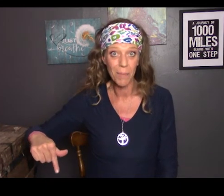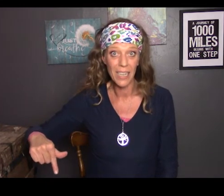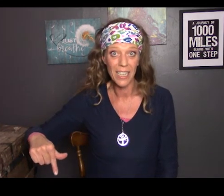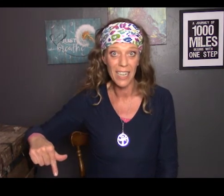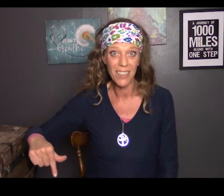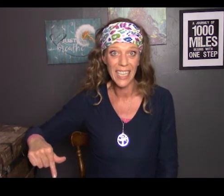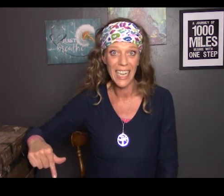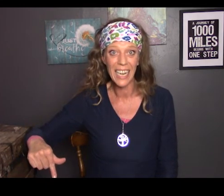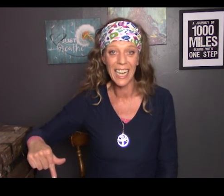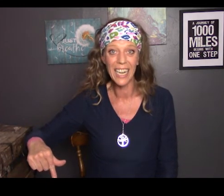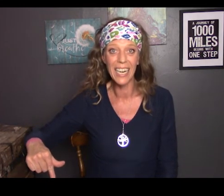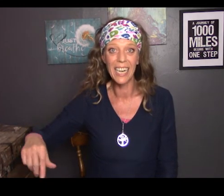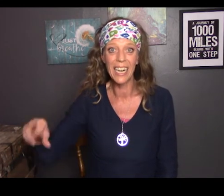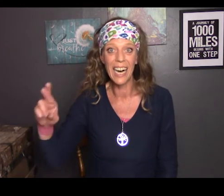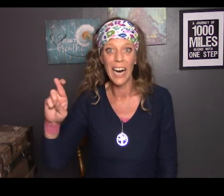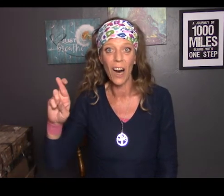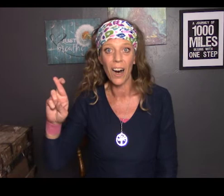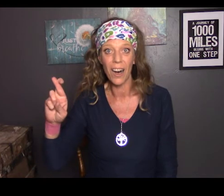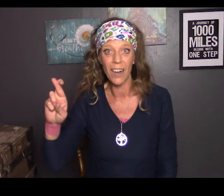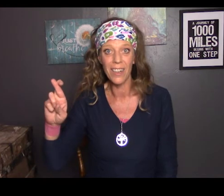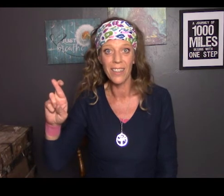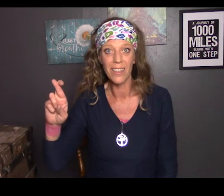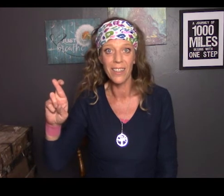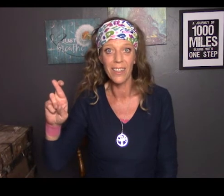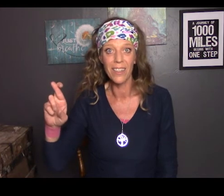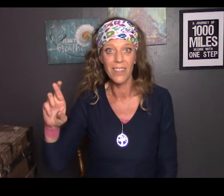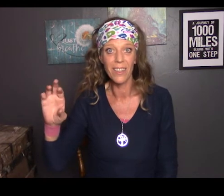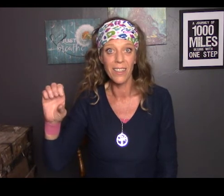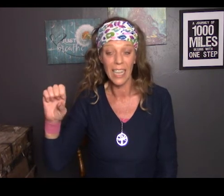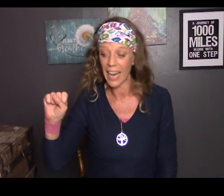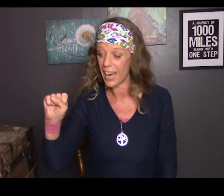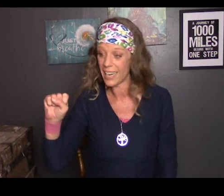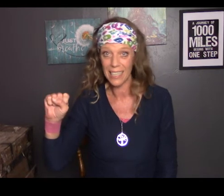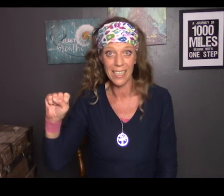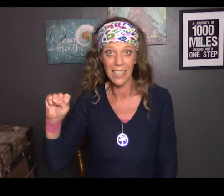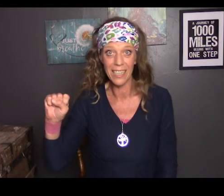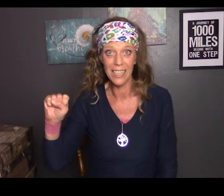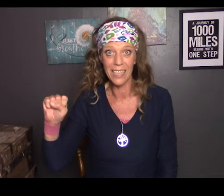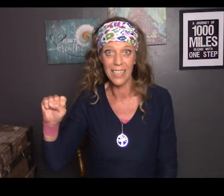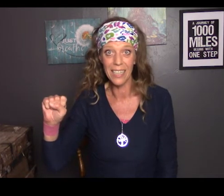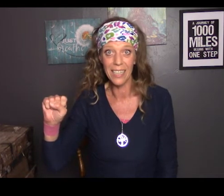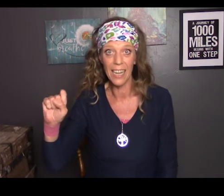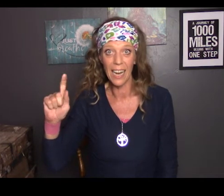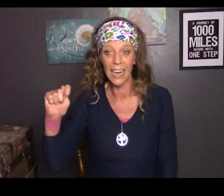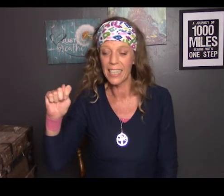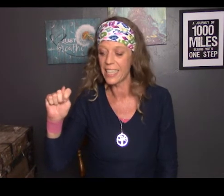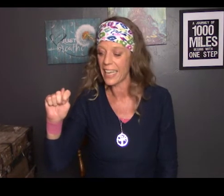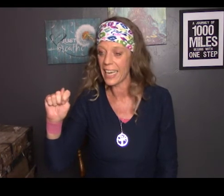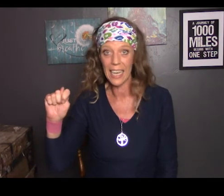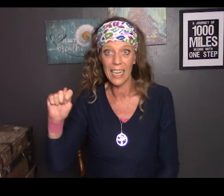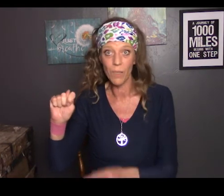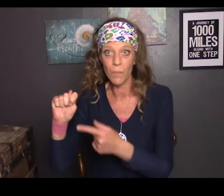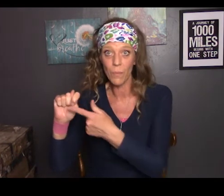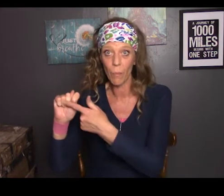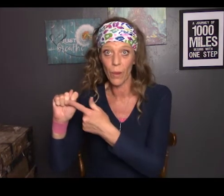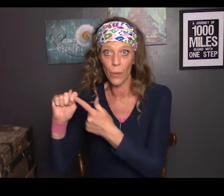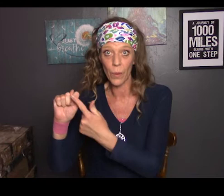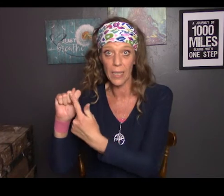upside down G. R, S, T, you can see